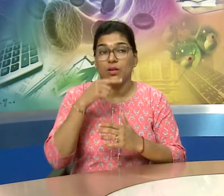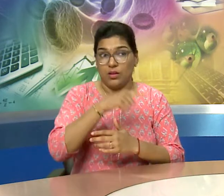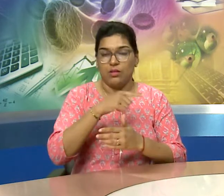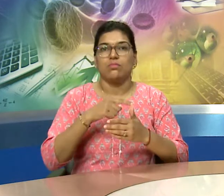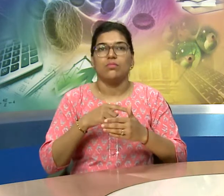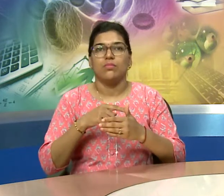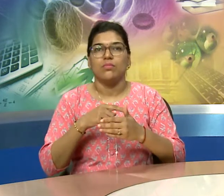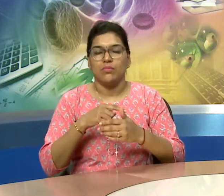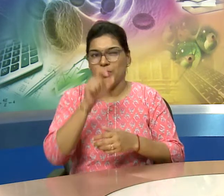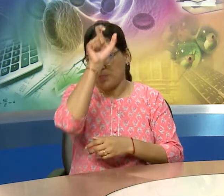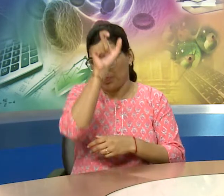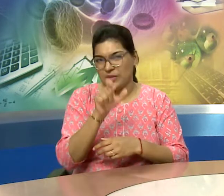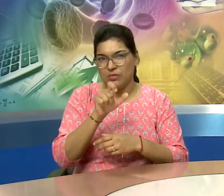This is the beginning of the poem.